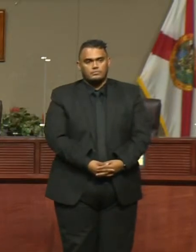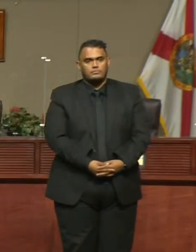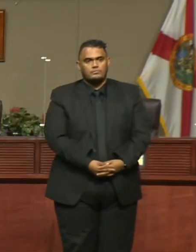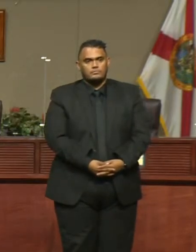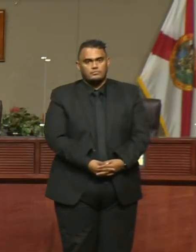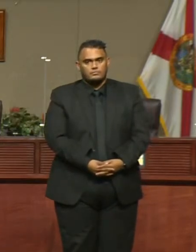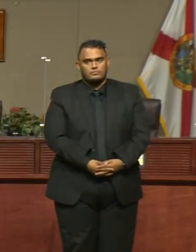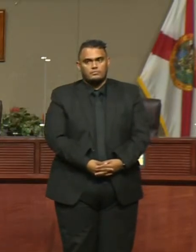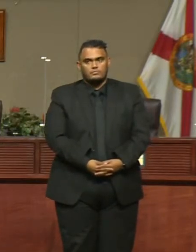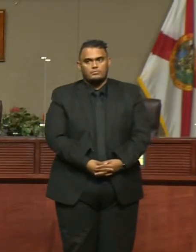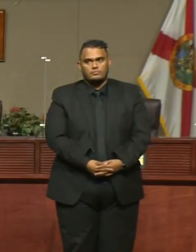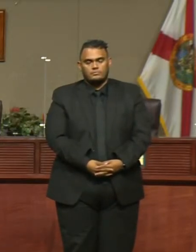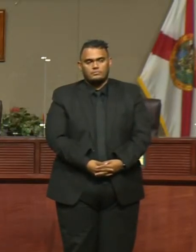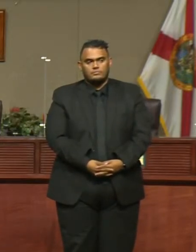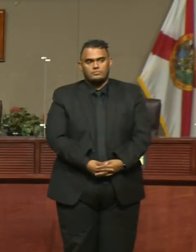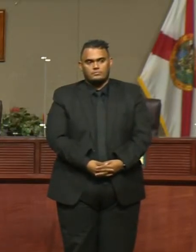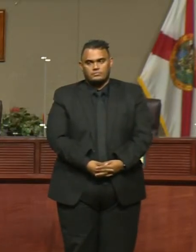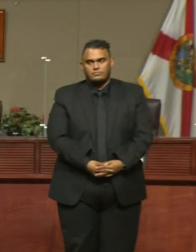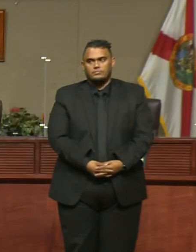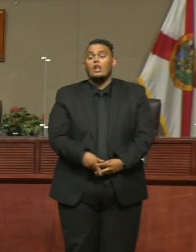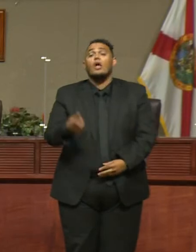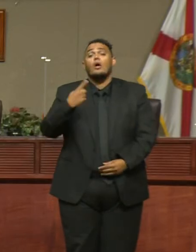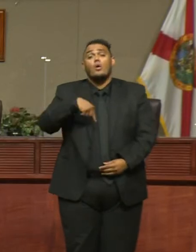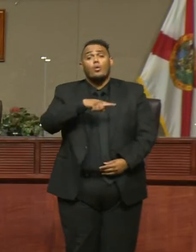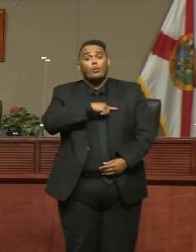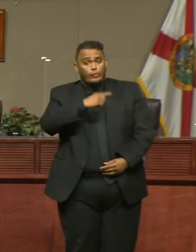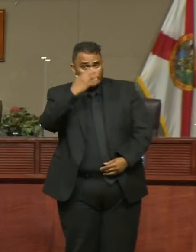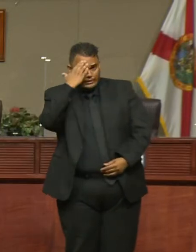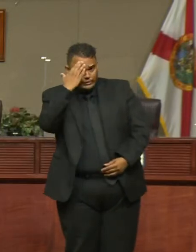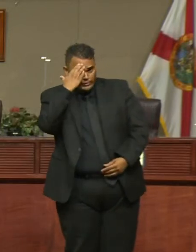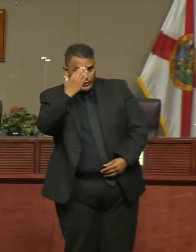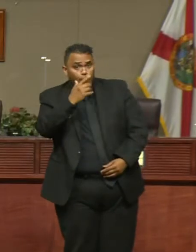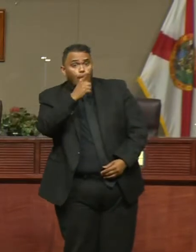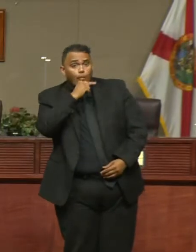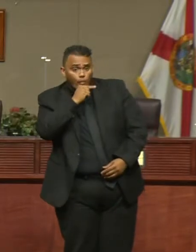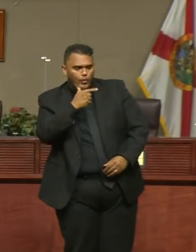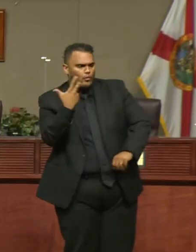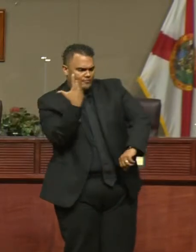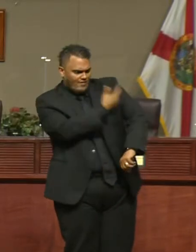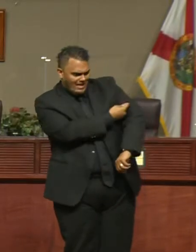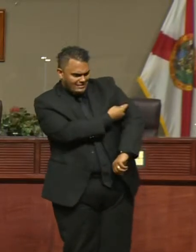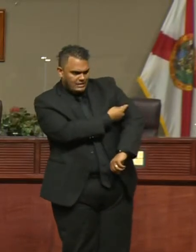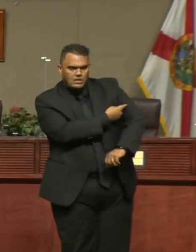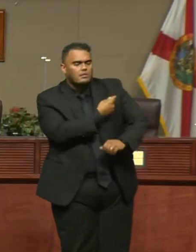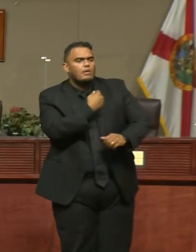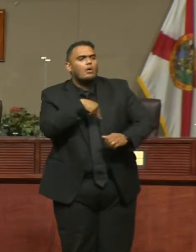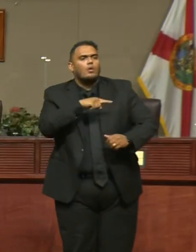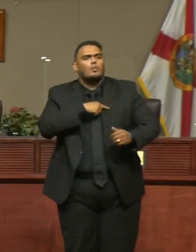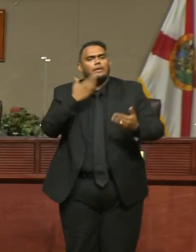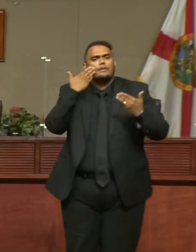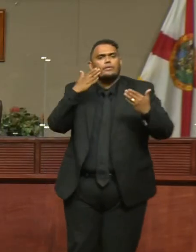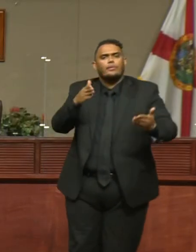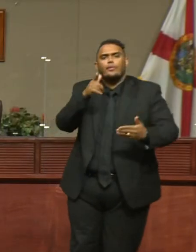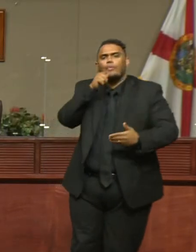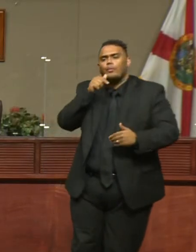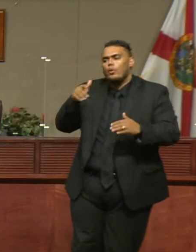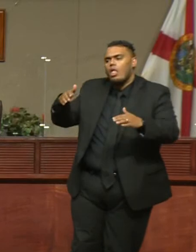we know who has been vaccinated. We don't know who hasn't been vaccinated because we don't run